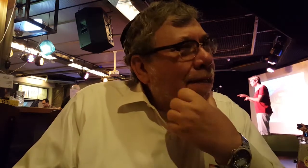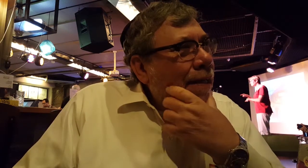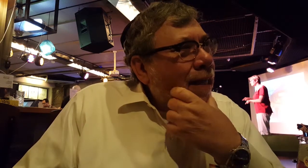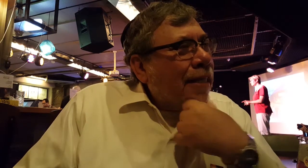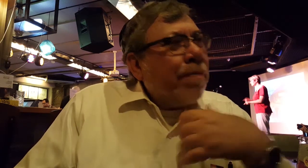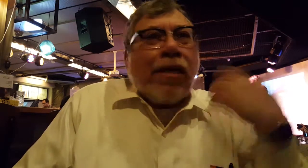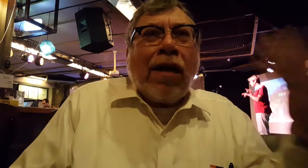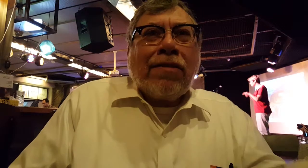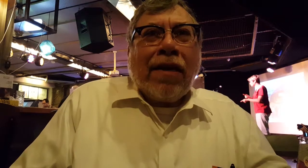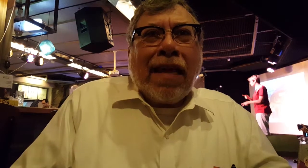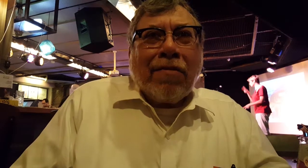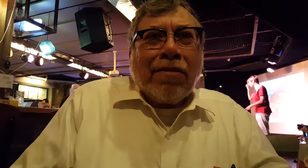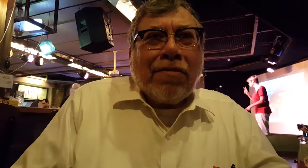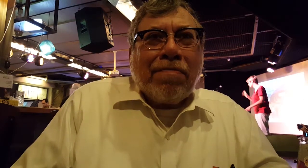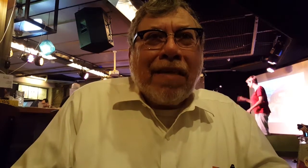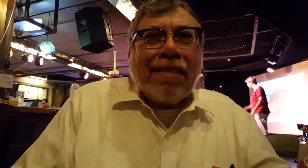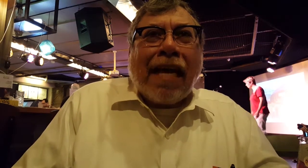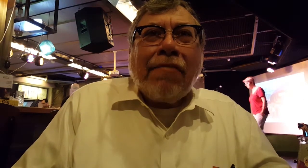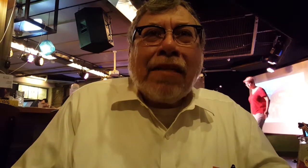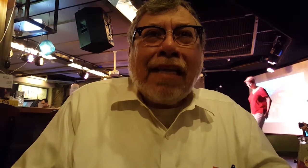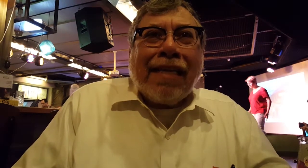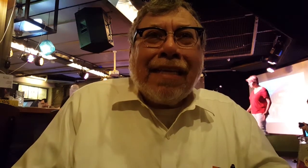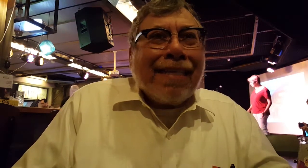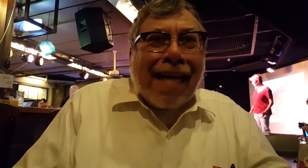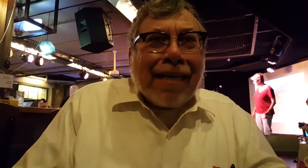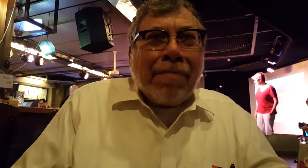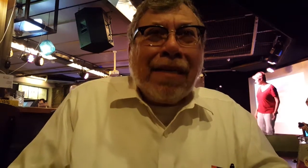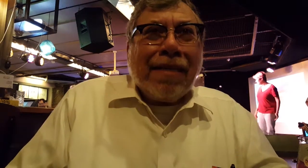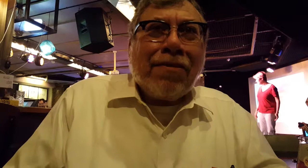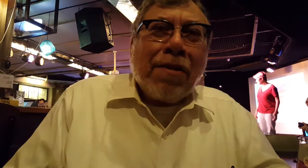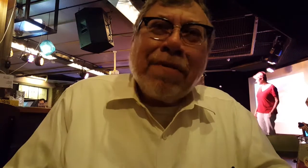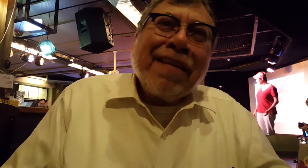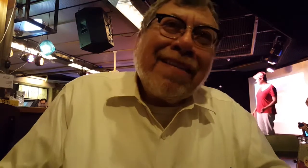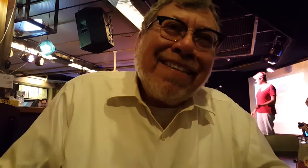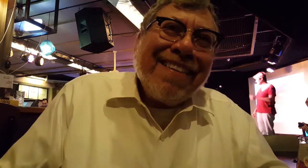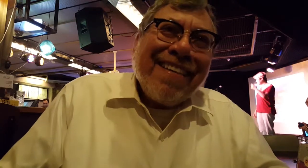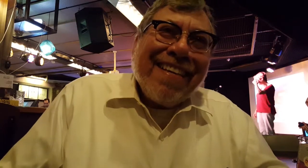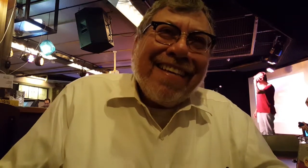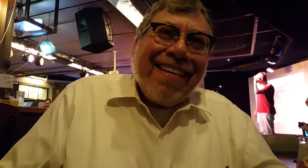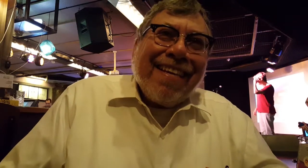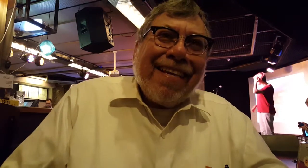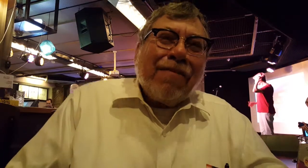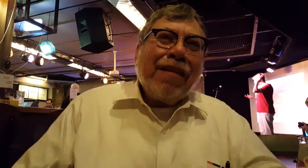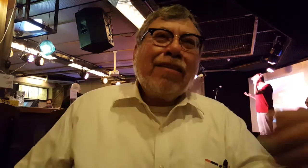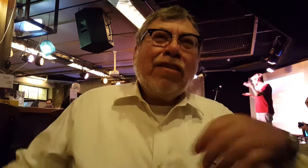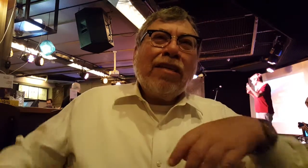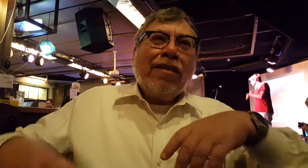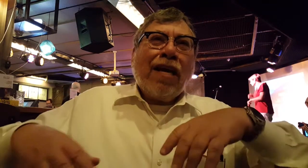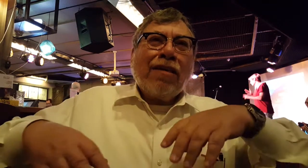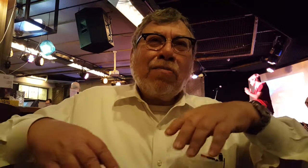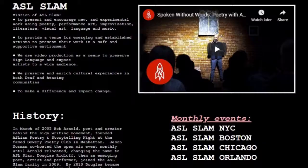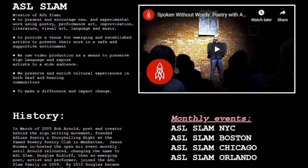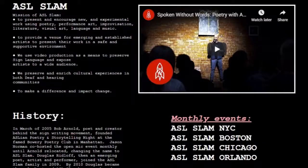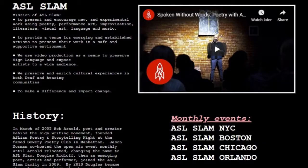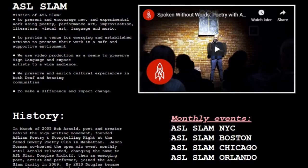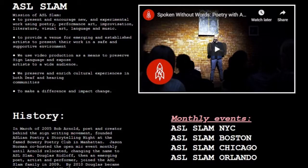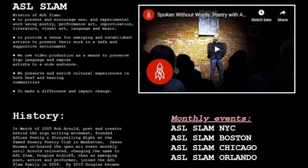that's beyond sign language. It's not going to be interpreted. Okay. He does what's known as